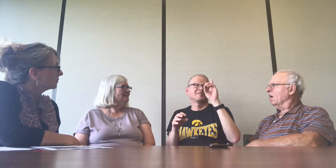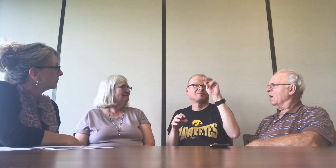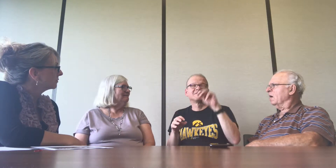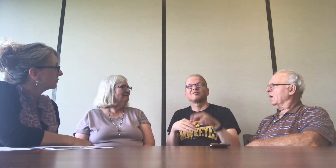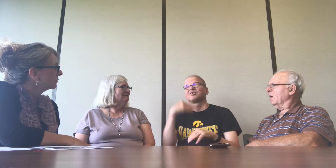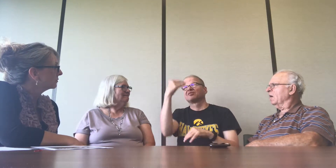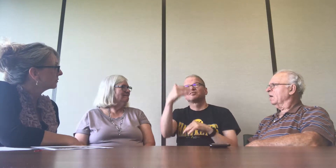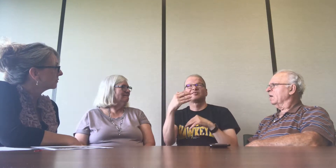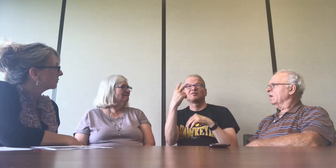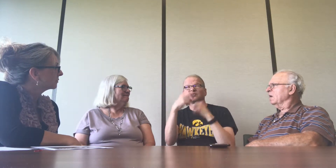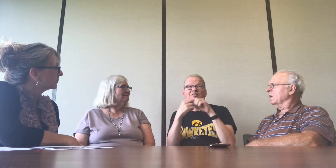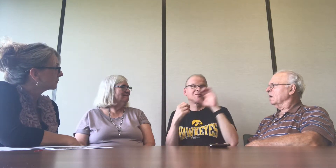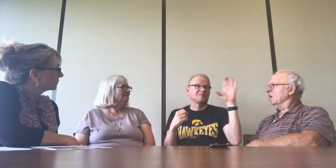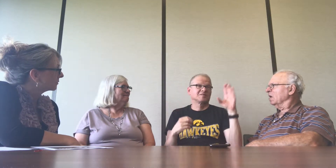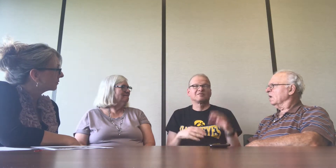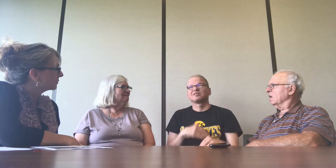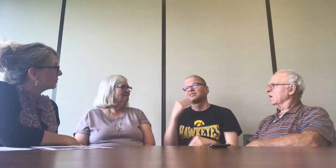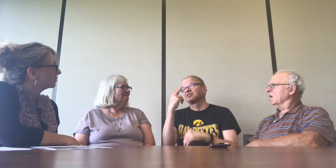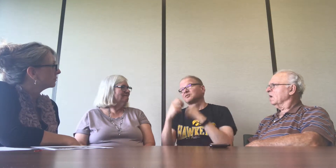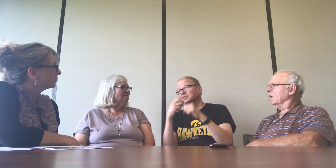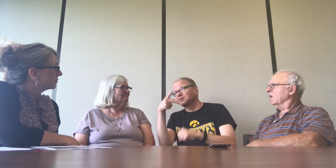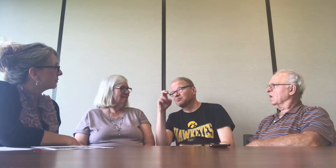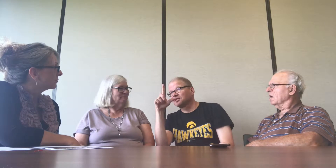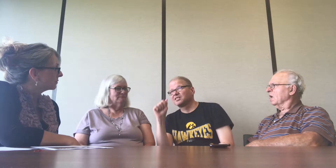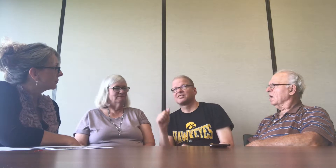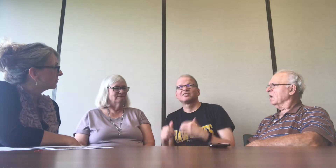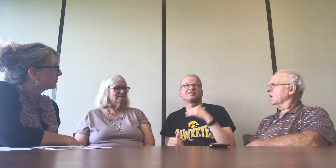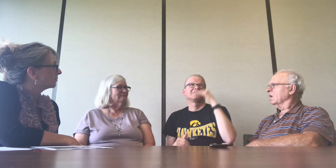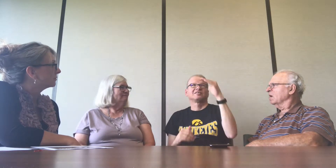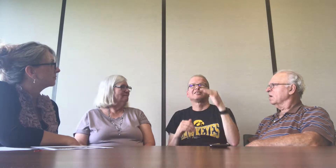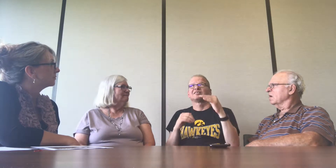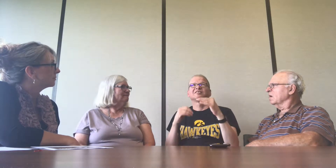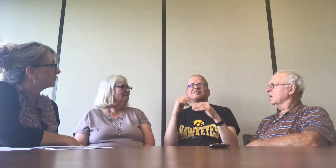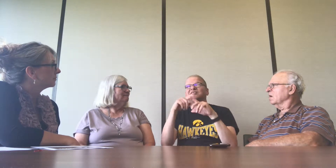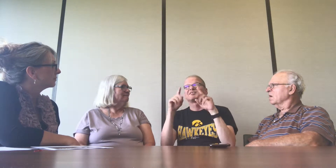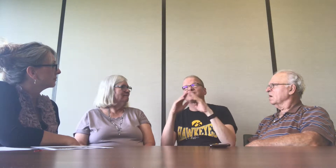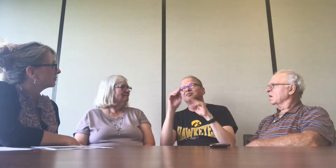Albert, we meet in different towns around the state,